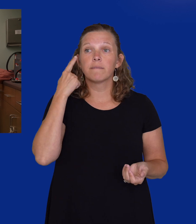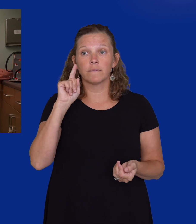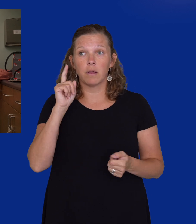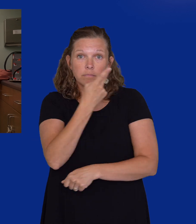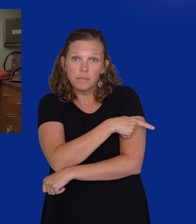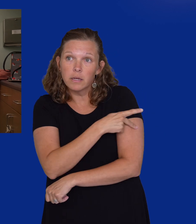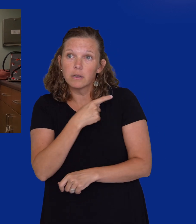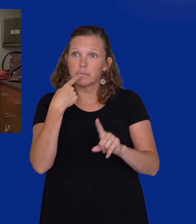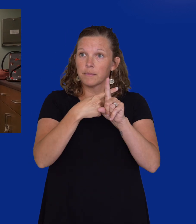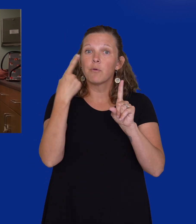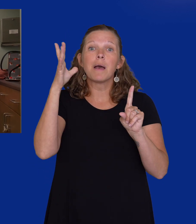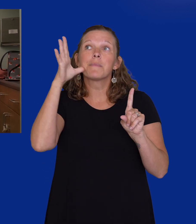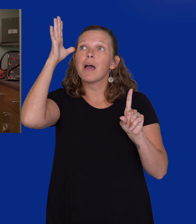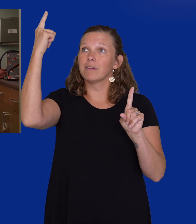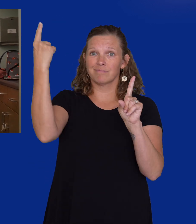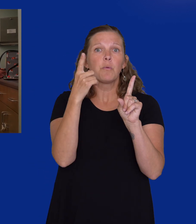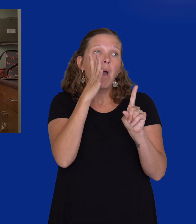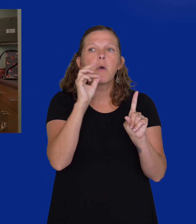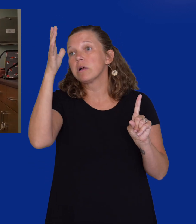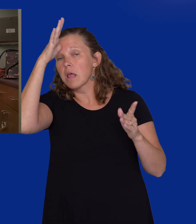the patient and just one parent.